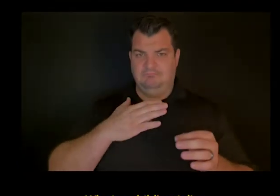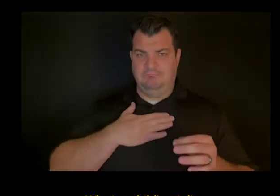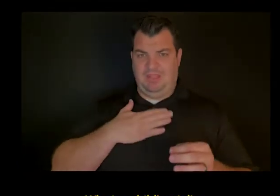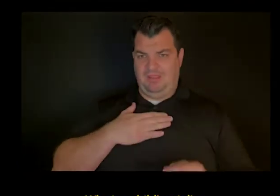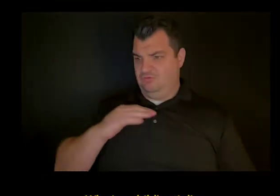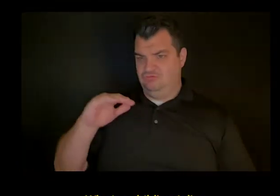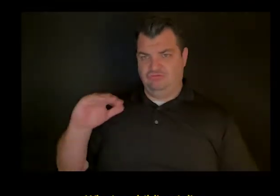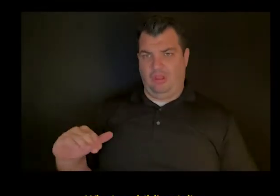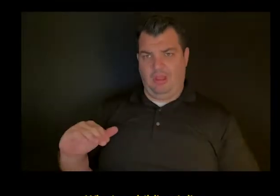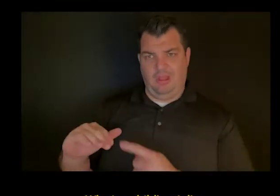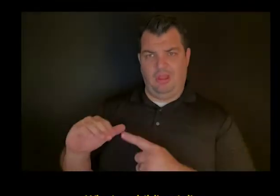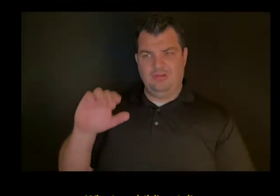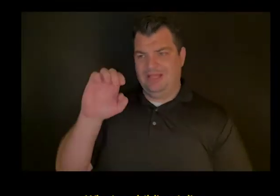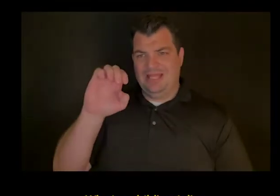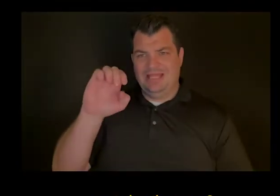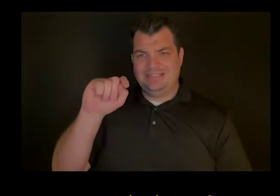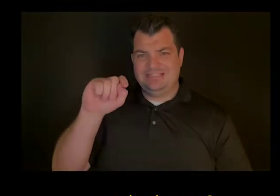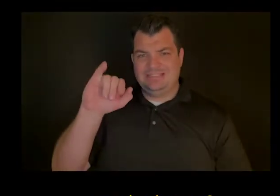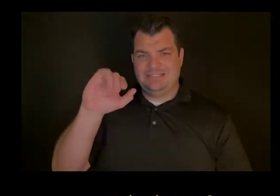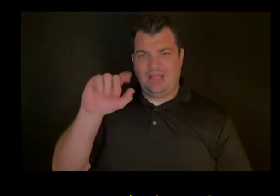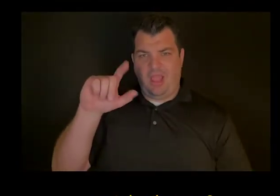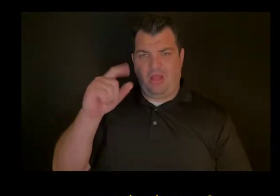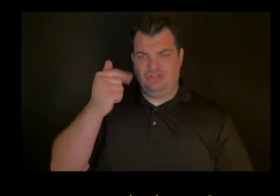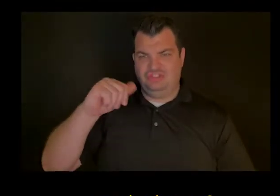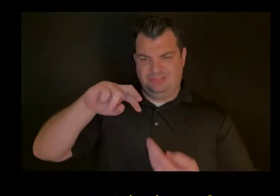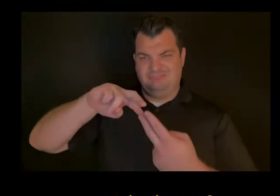Why is a child's etiology requested on the census?